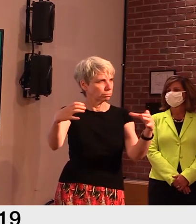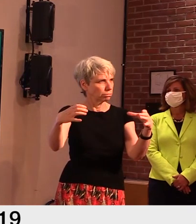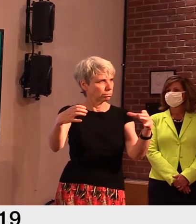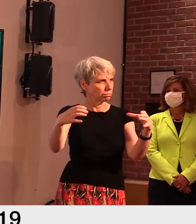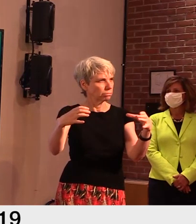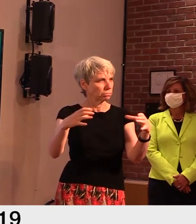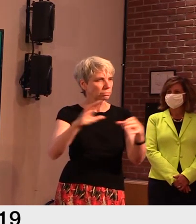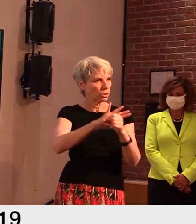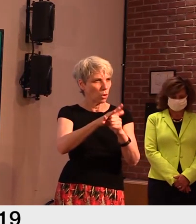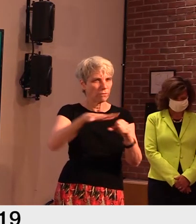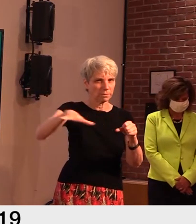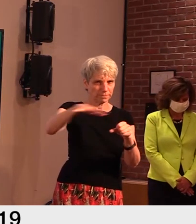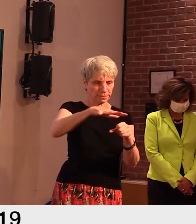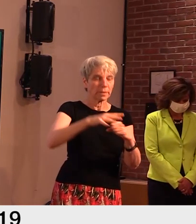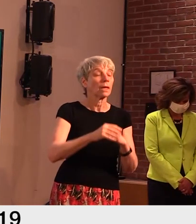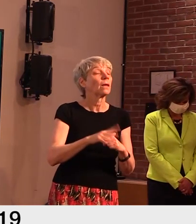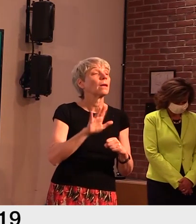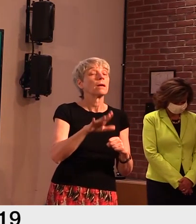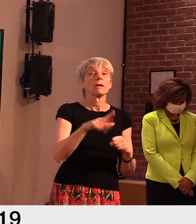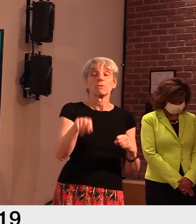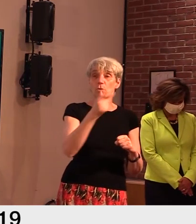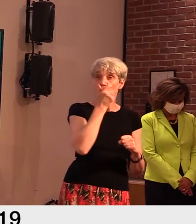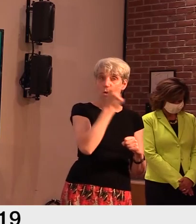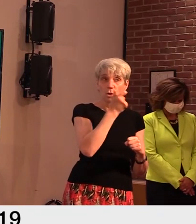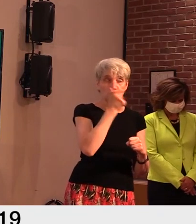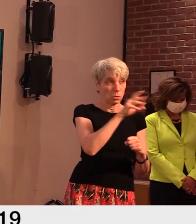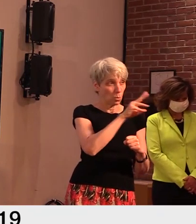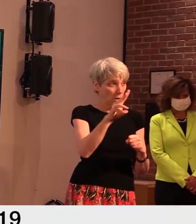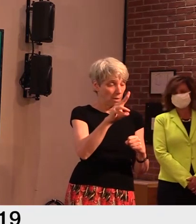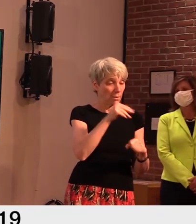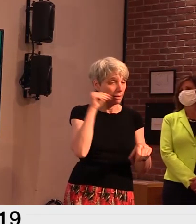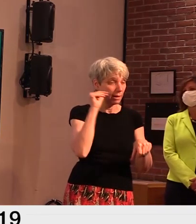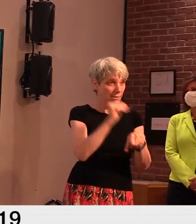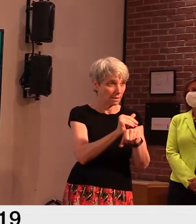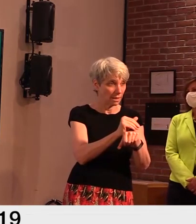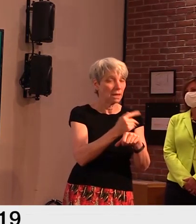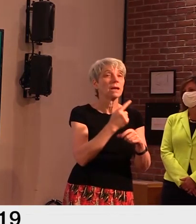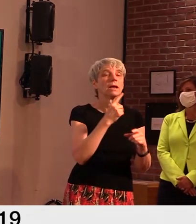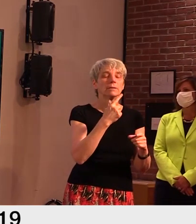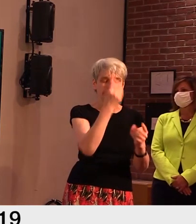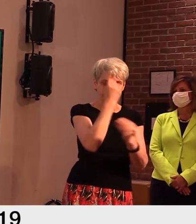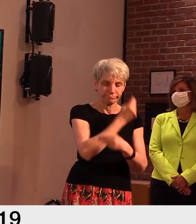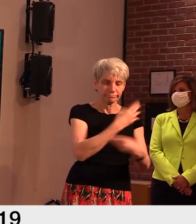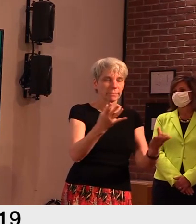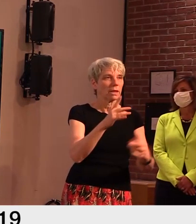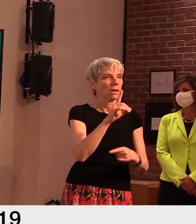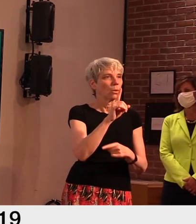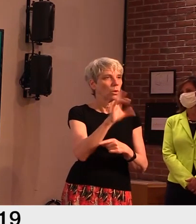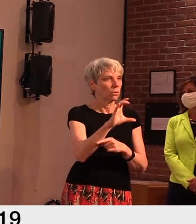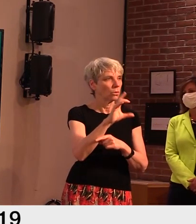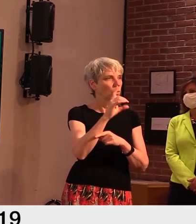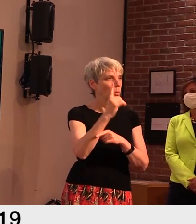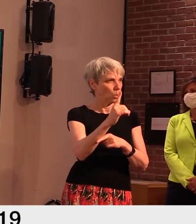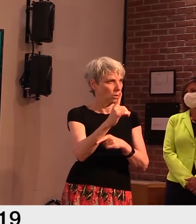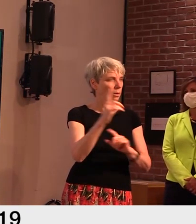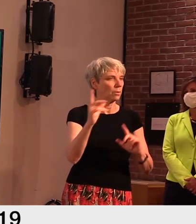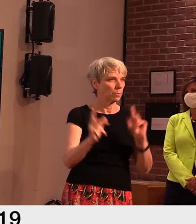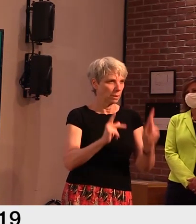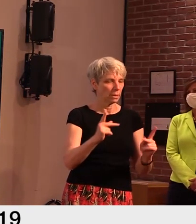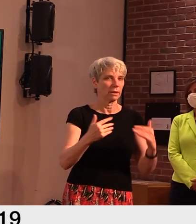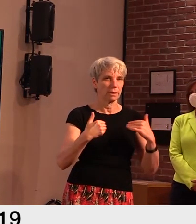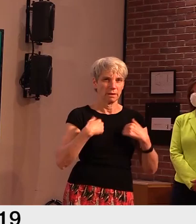Thank you. So the only additional data I will present today has to do with the outbreak.